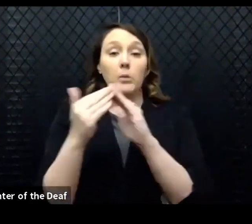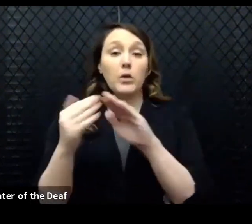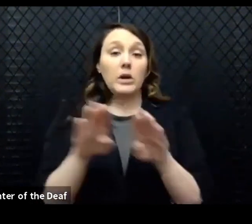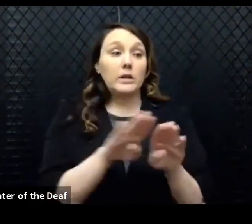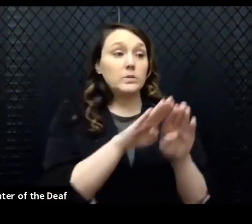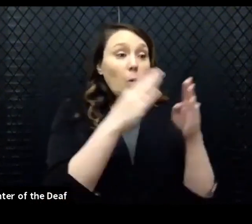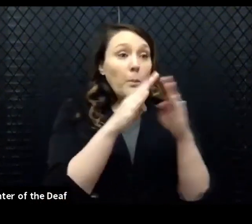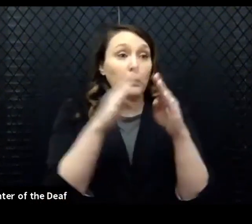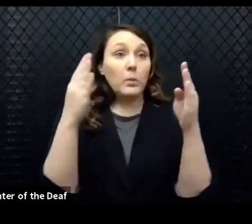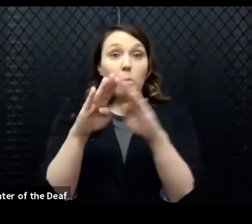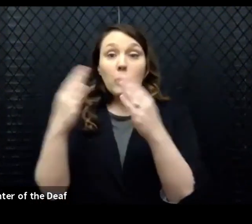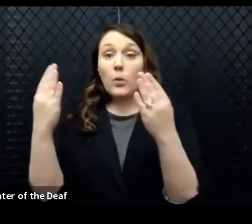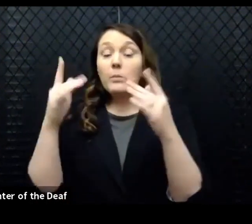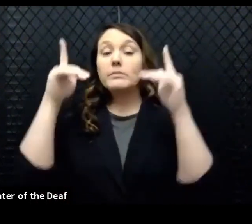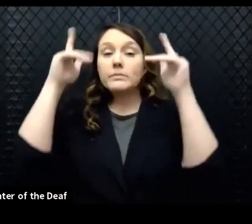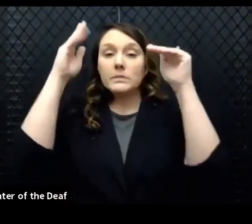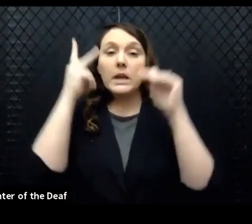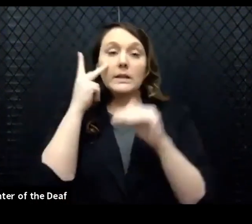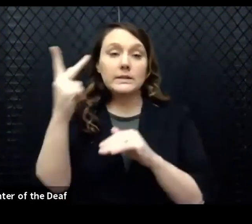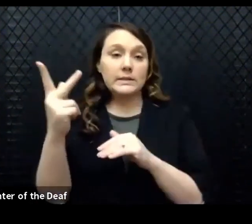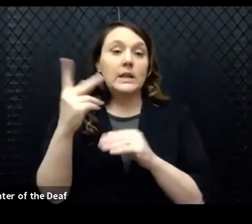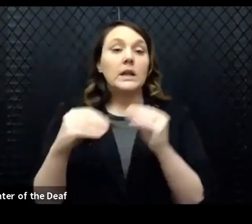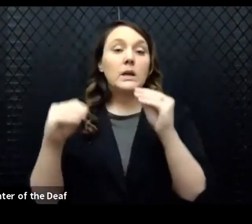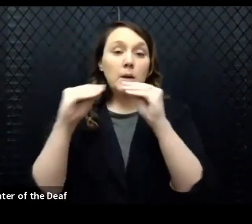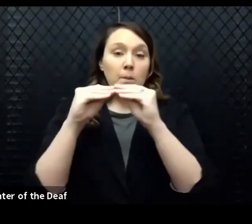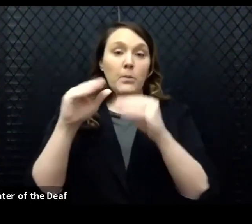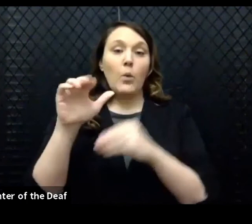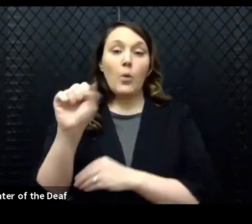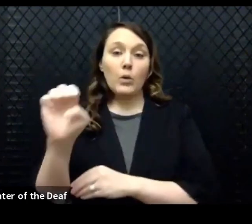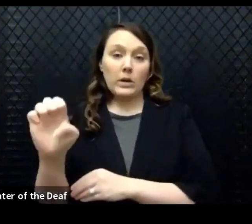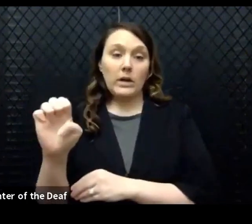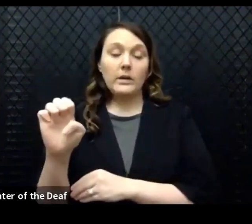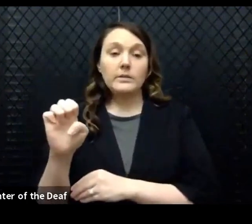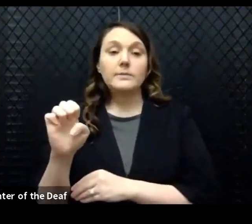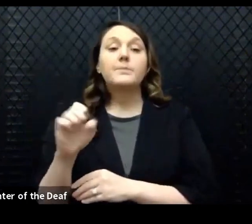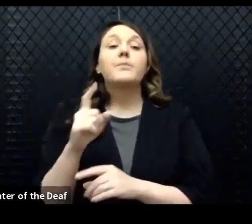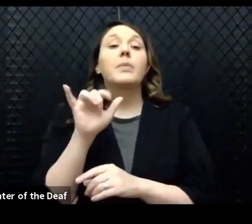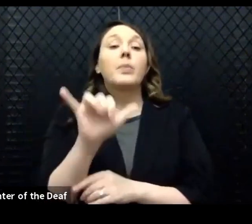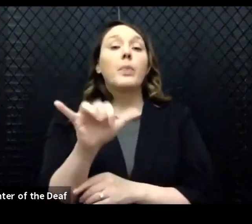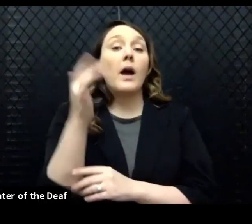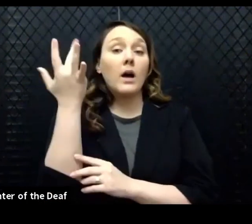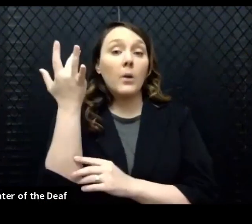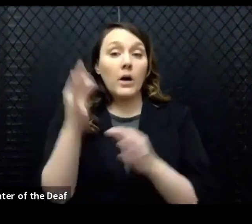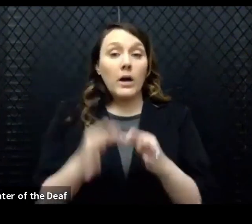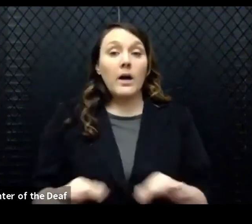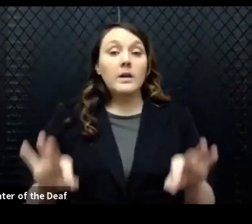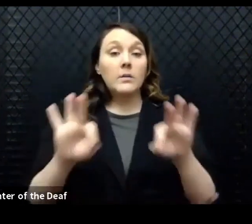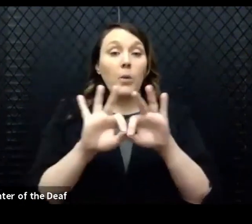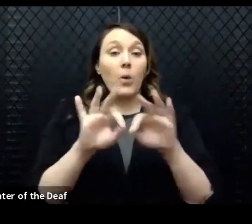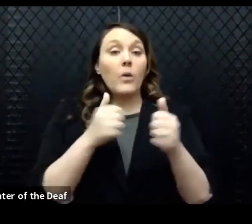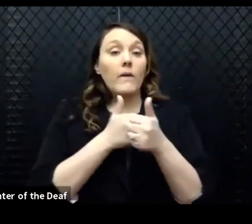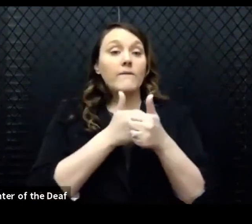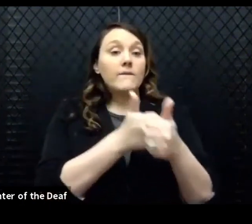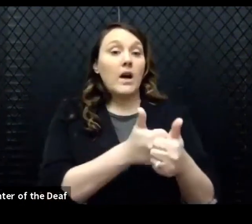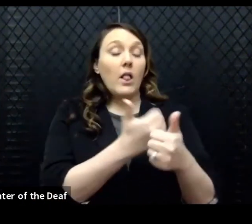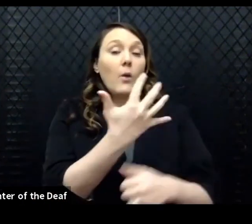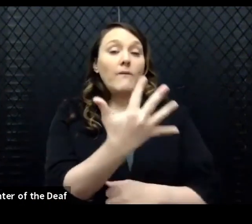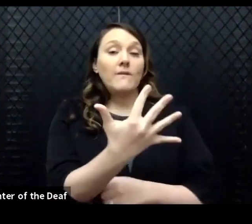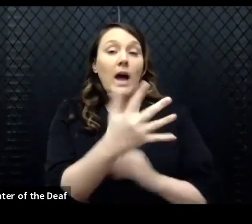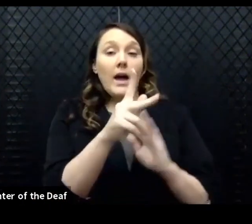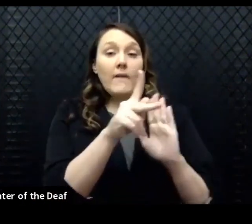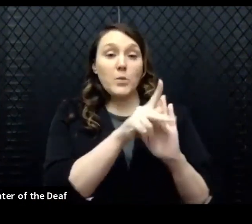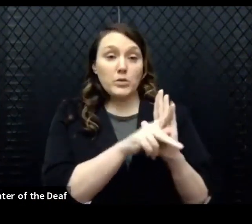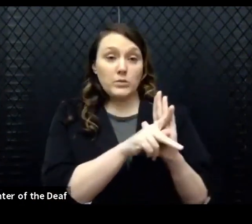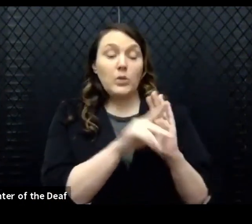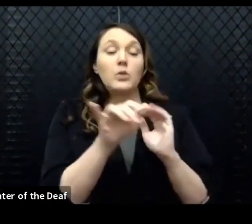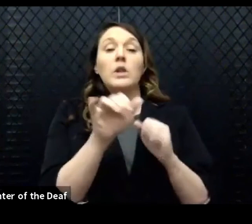see more cases. This is why it's increasingly important for people to follow the 5 key principles, such as